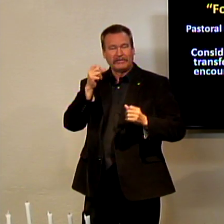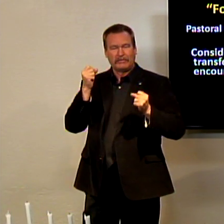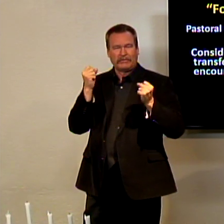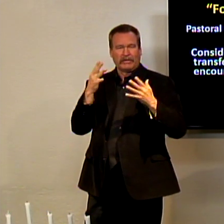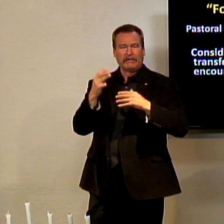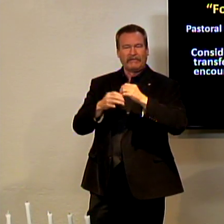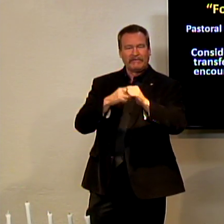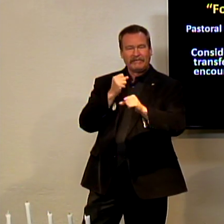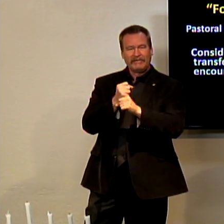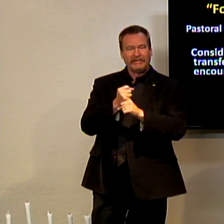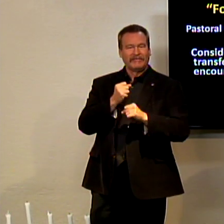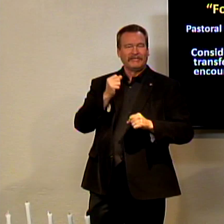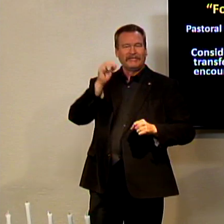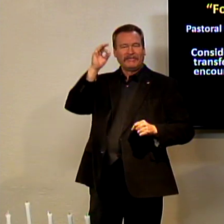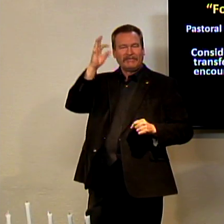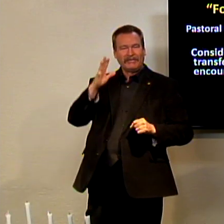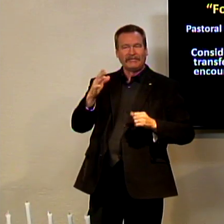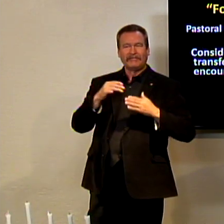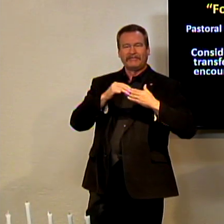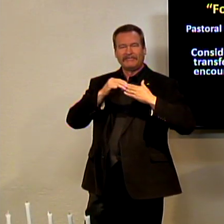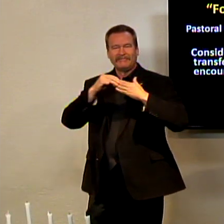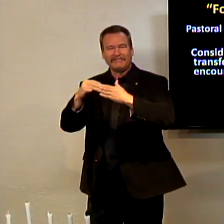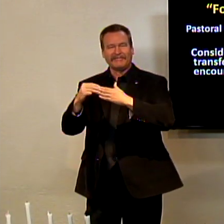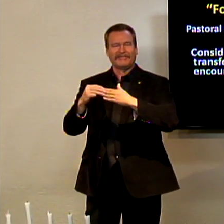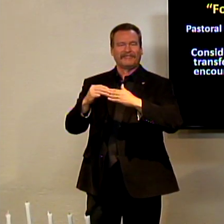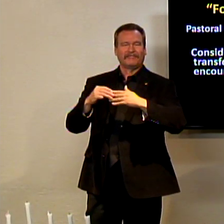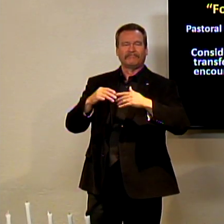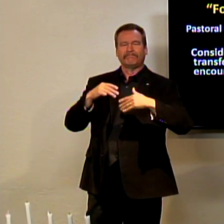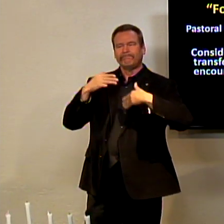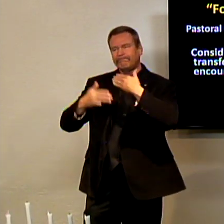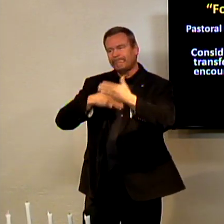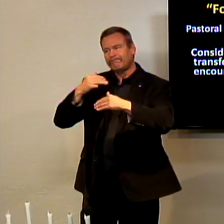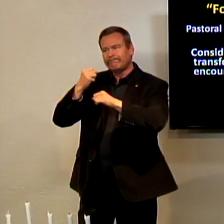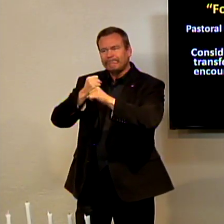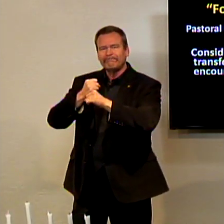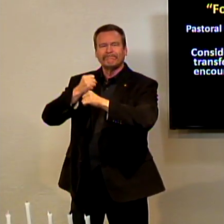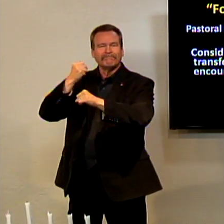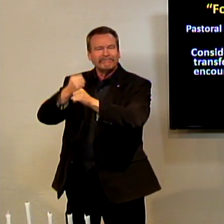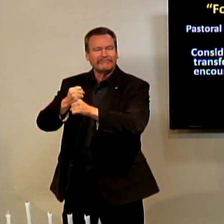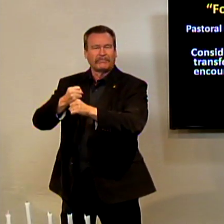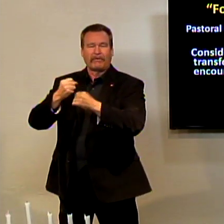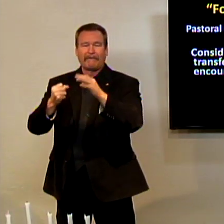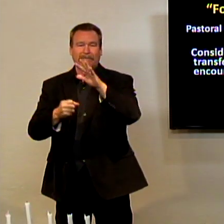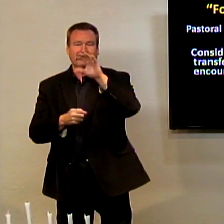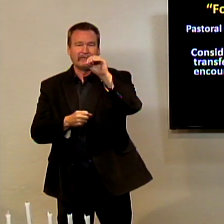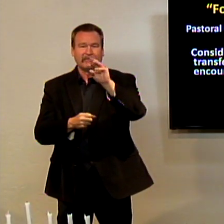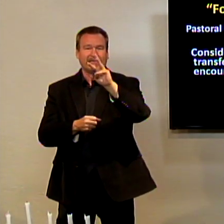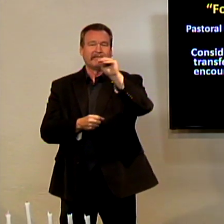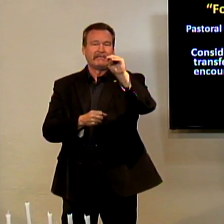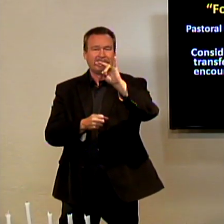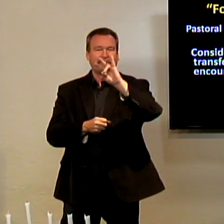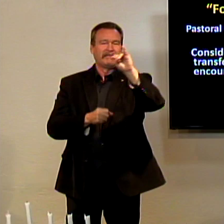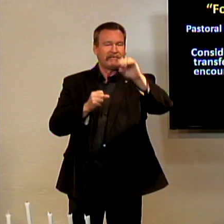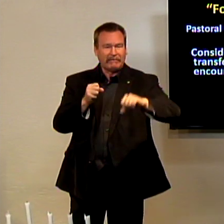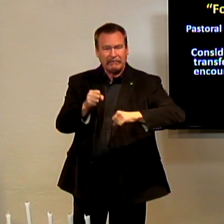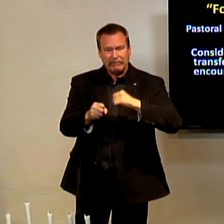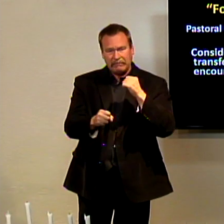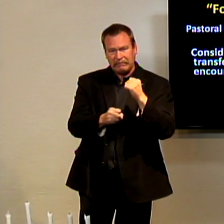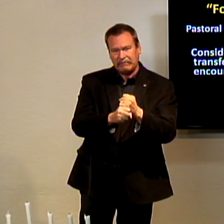And today I often hear people and pastors who go into leadership over the years, maybe it's 50, 60,